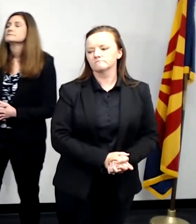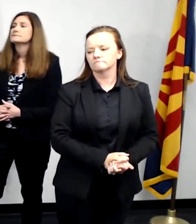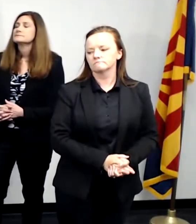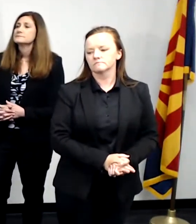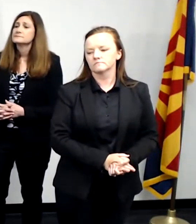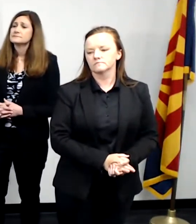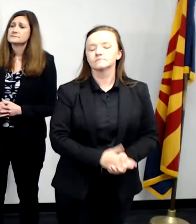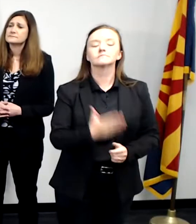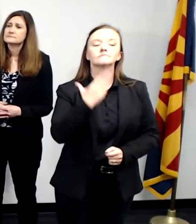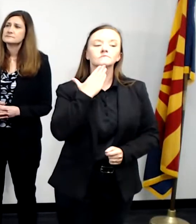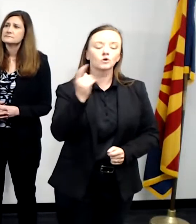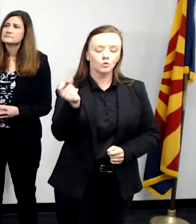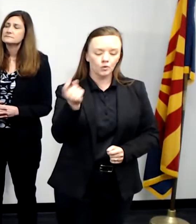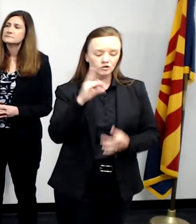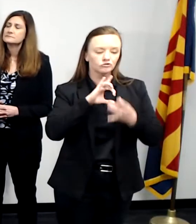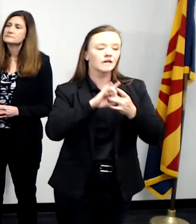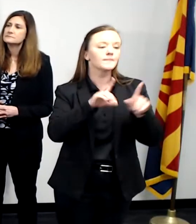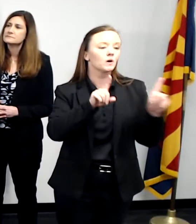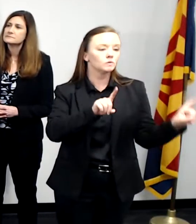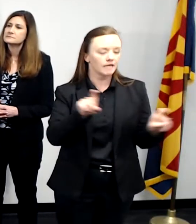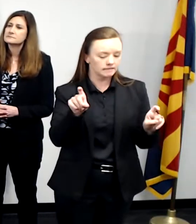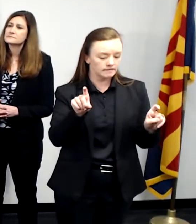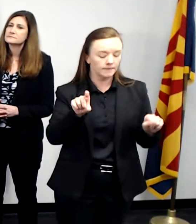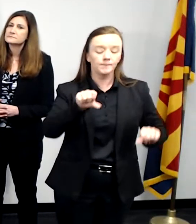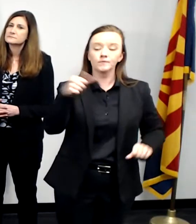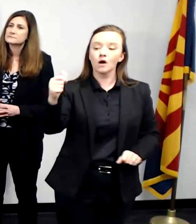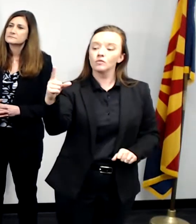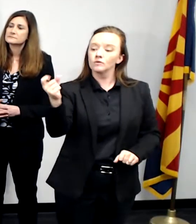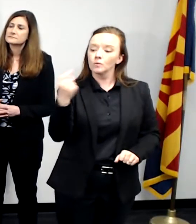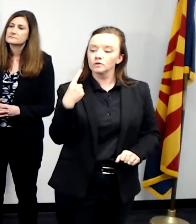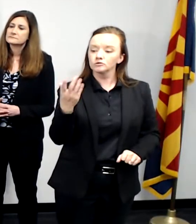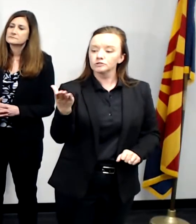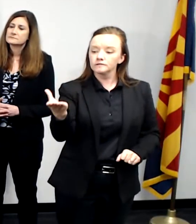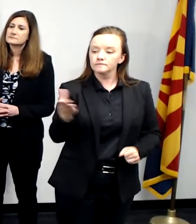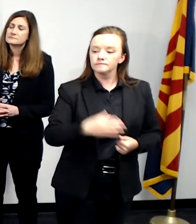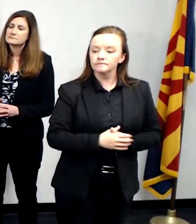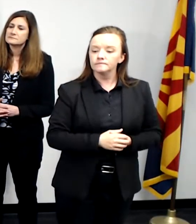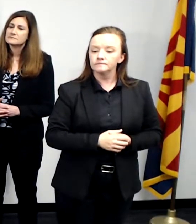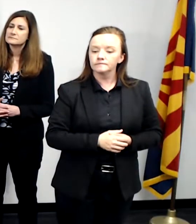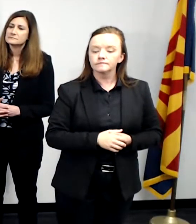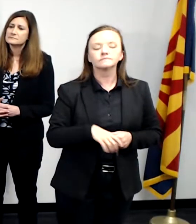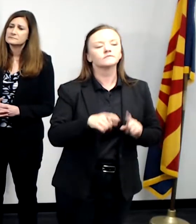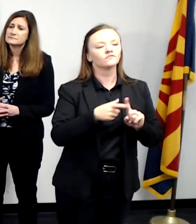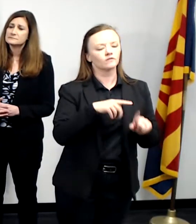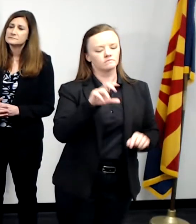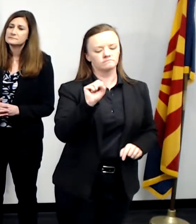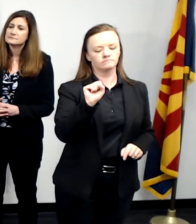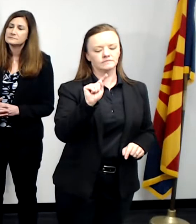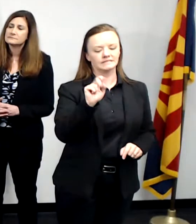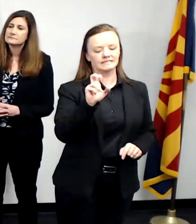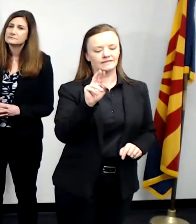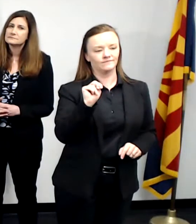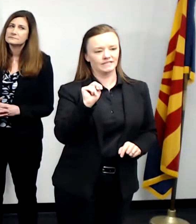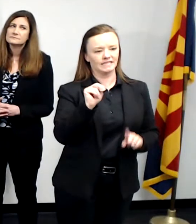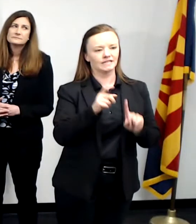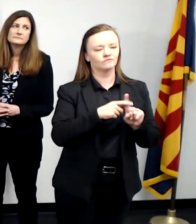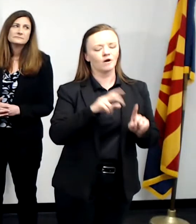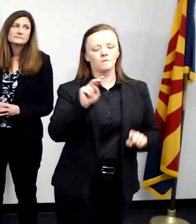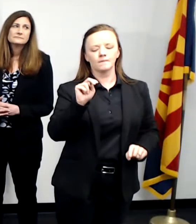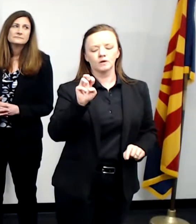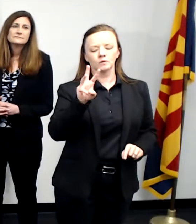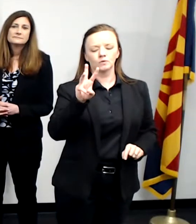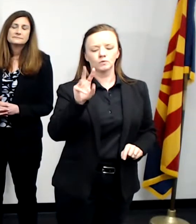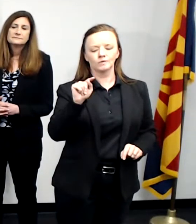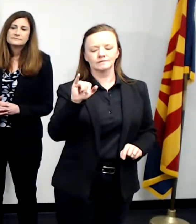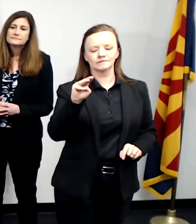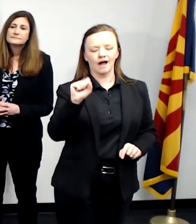All right, good question on testing availability. Do we have another question? We have a question from Stephen from New Times. Stephen, your microphone is